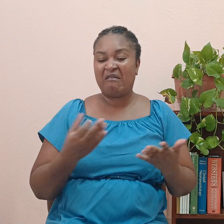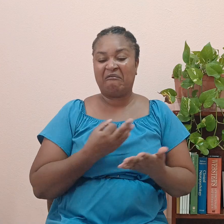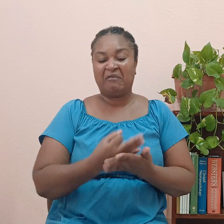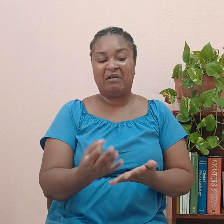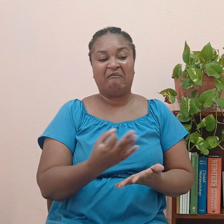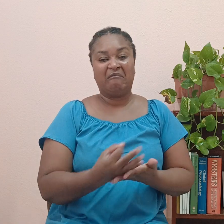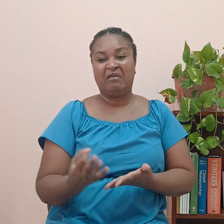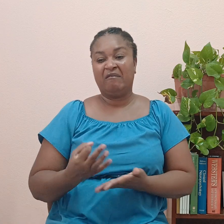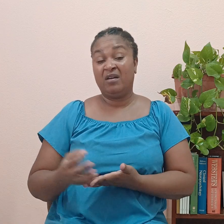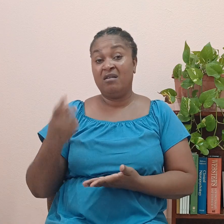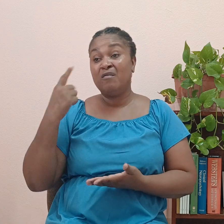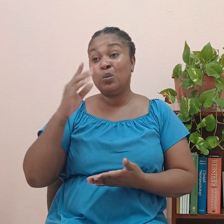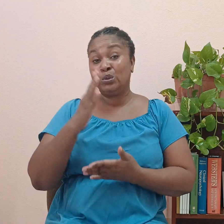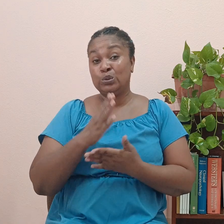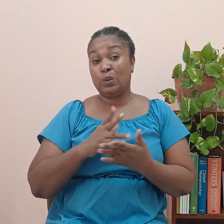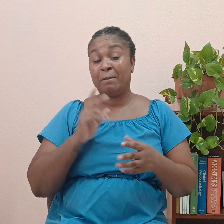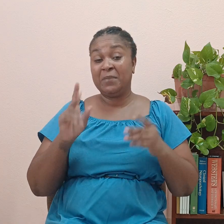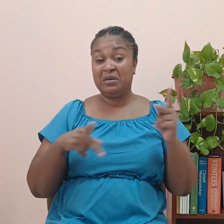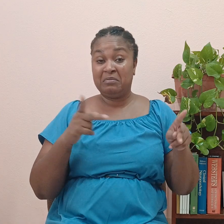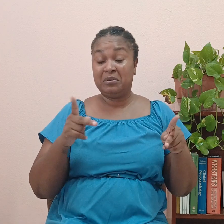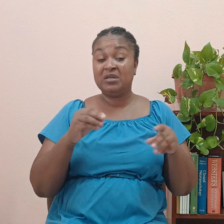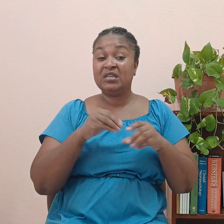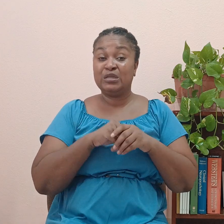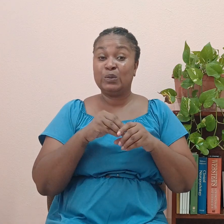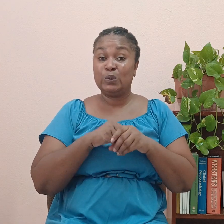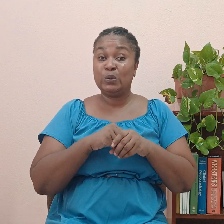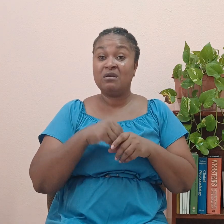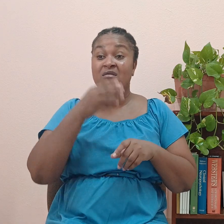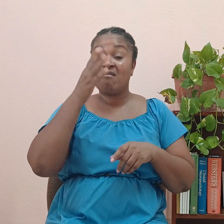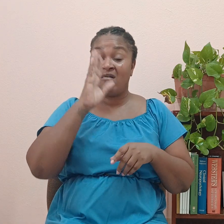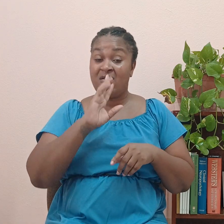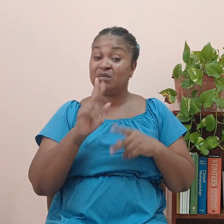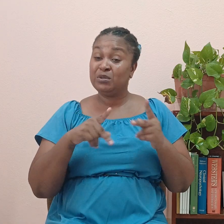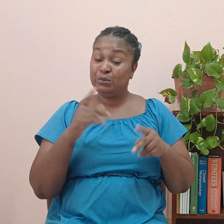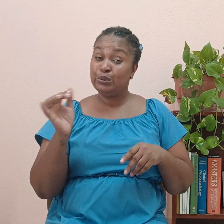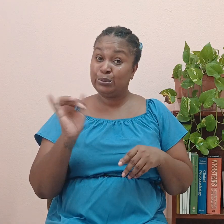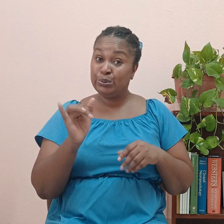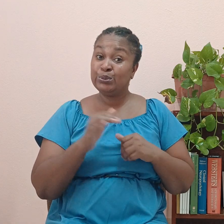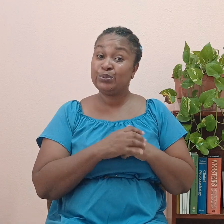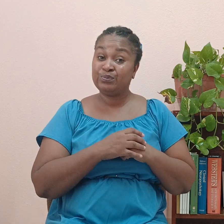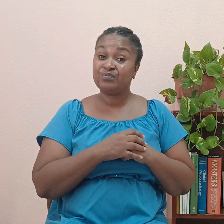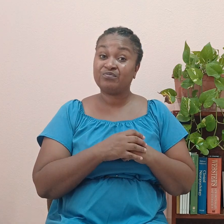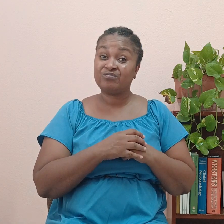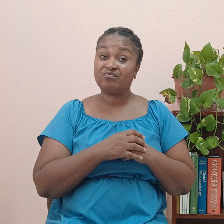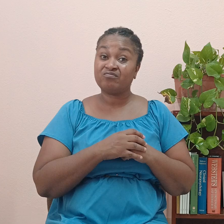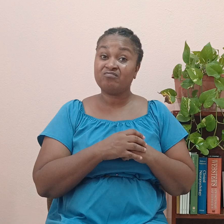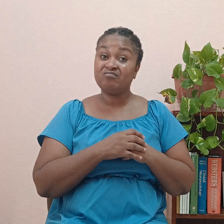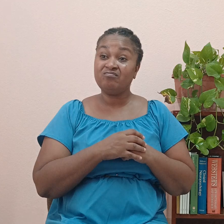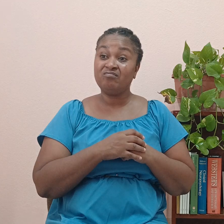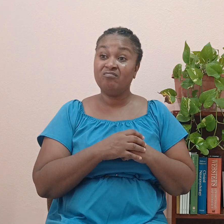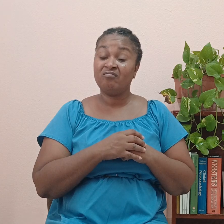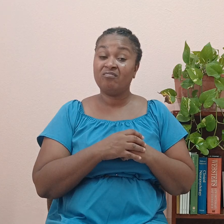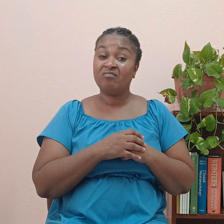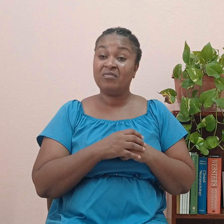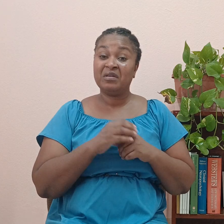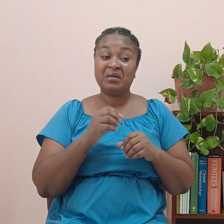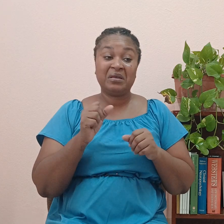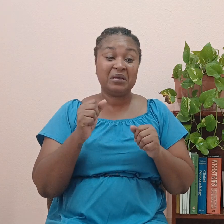people, including God's people, in all areas of human existence.